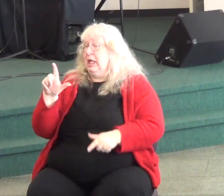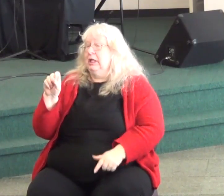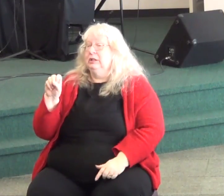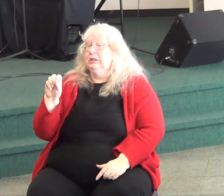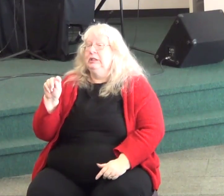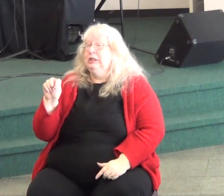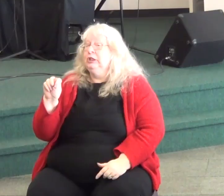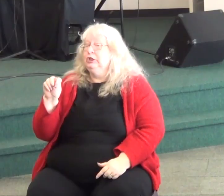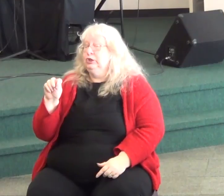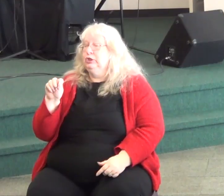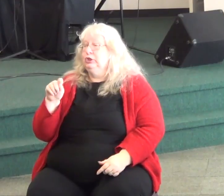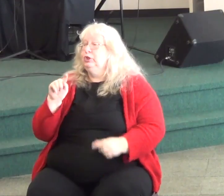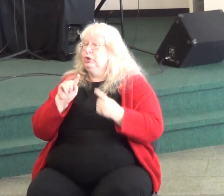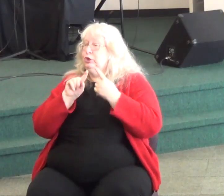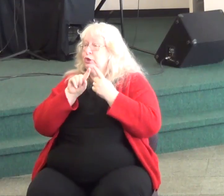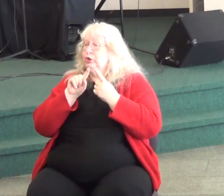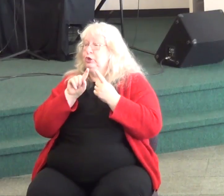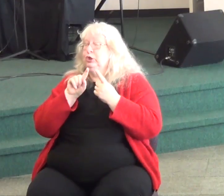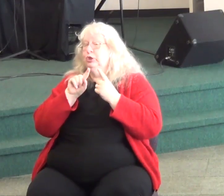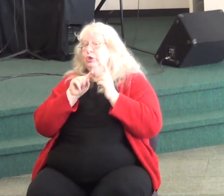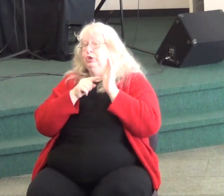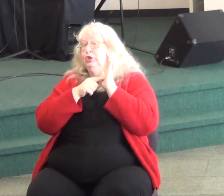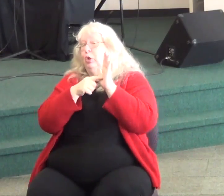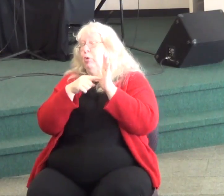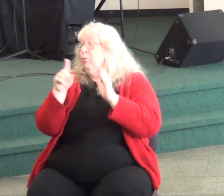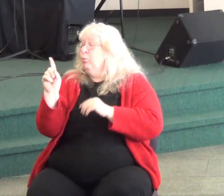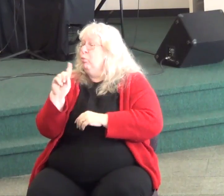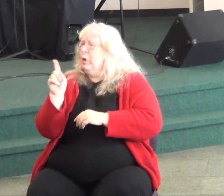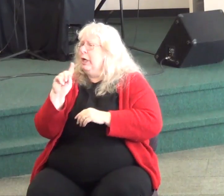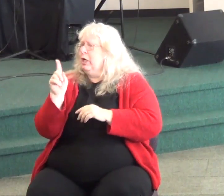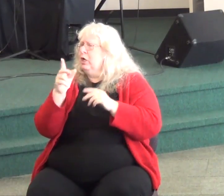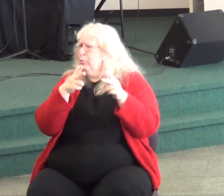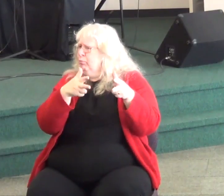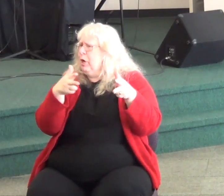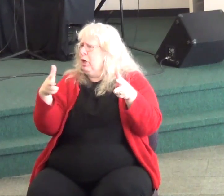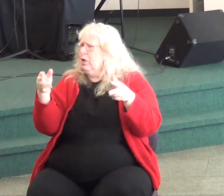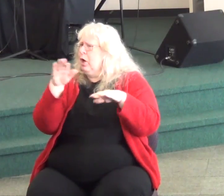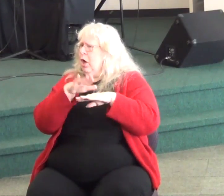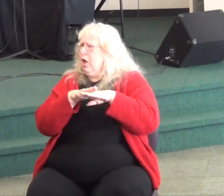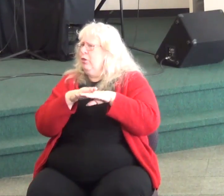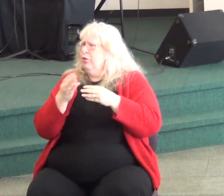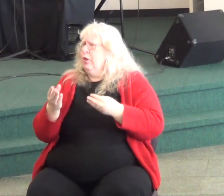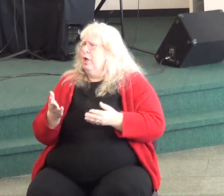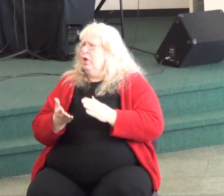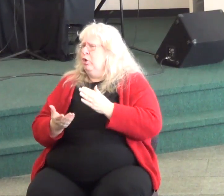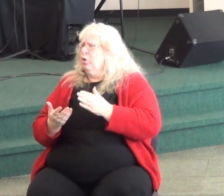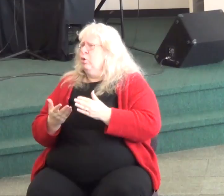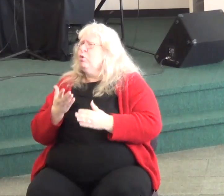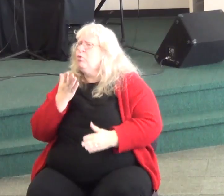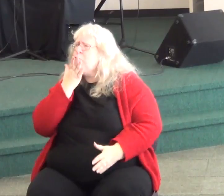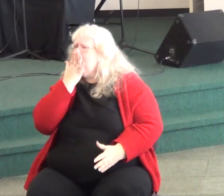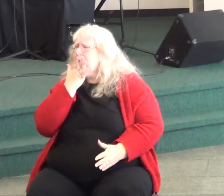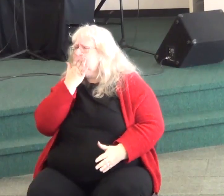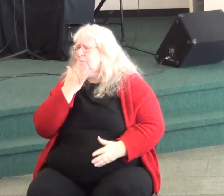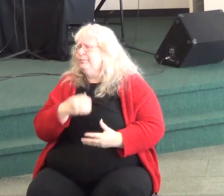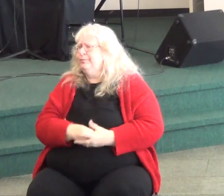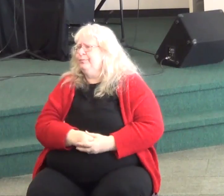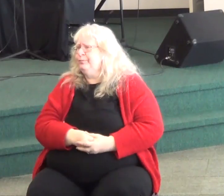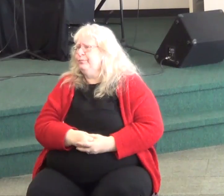you're a member that's been here quite a while, especially you four-wheeler guys, park out there in the yard